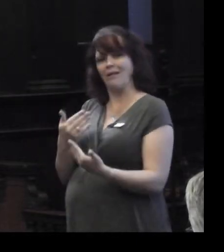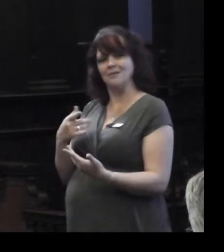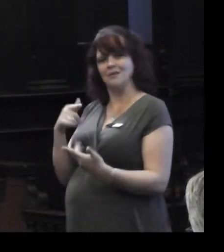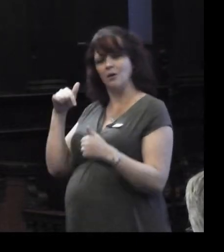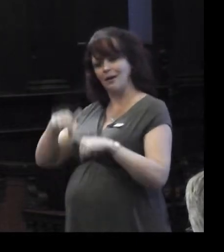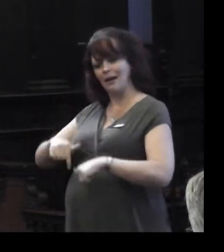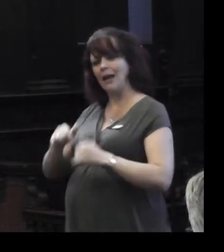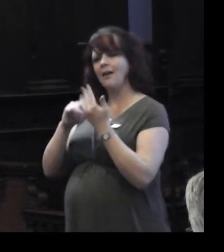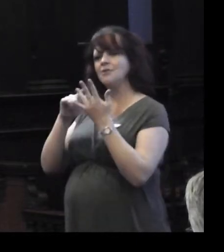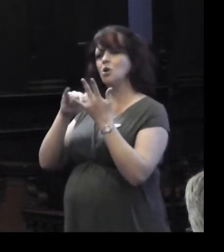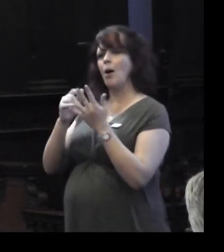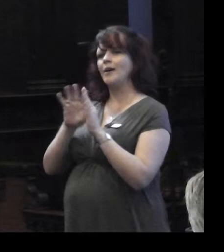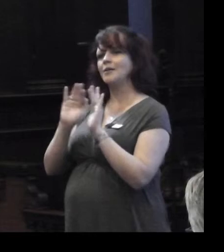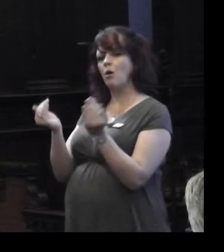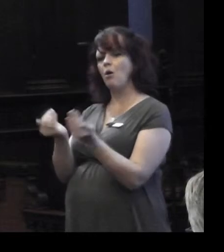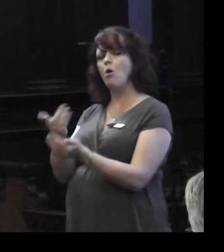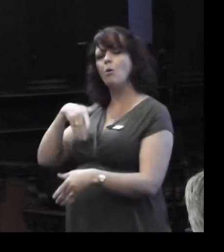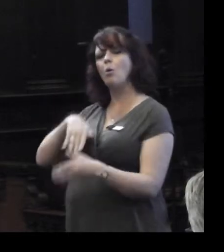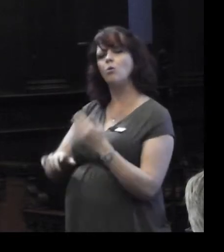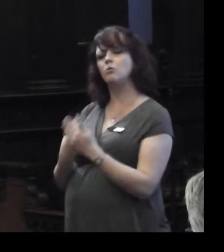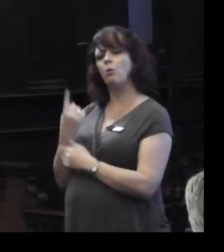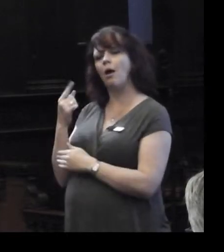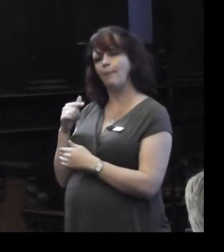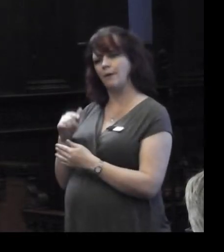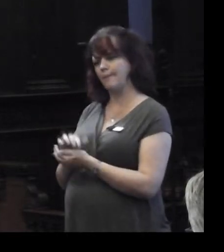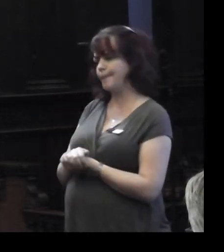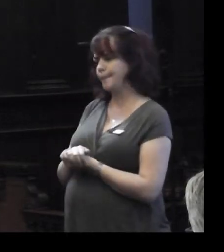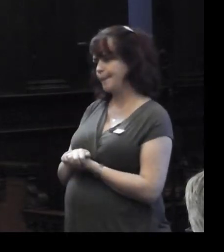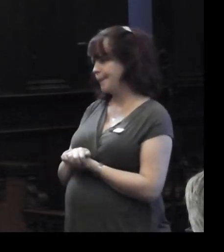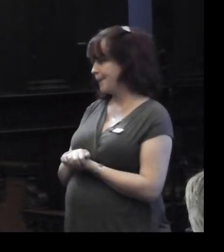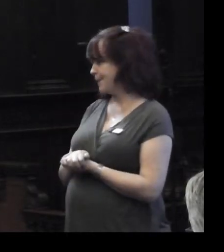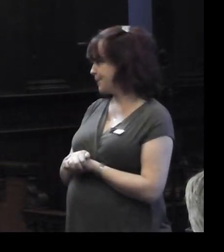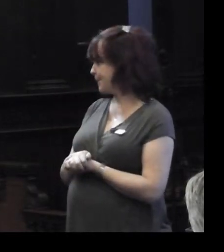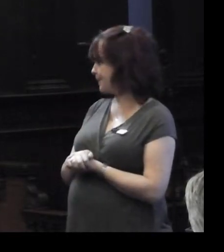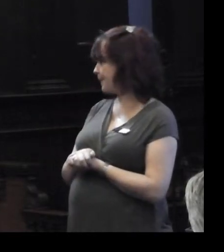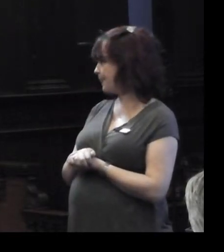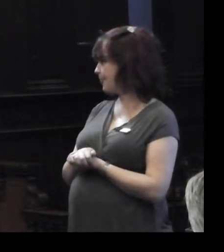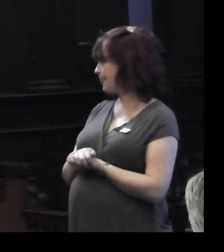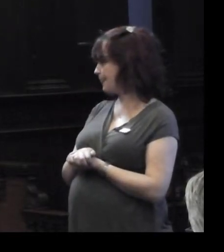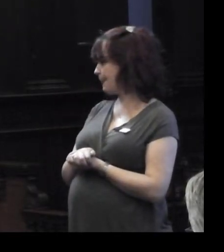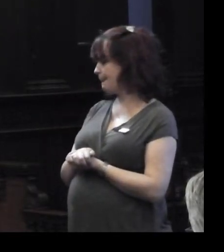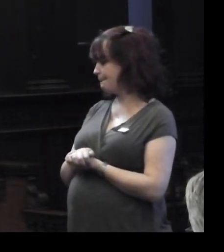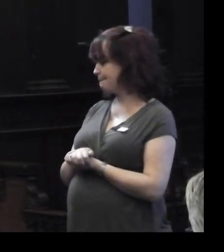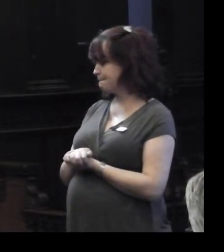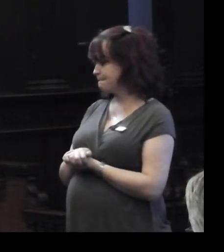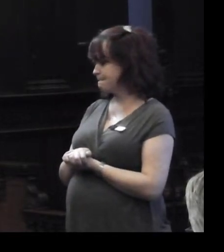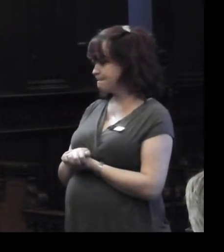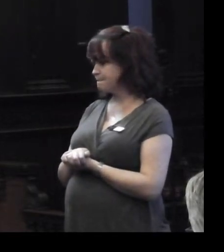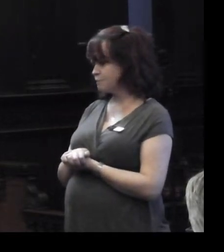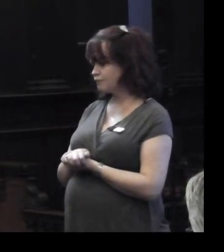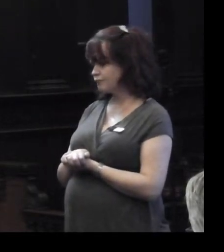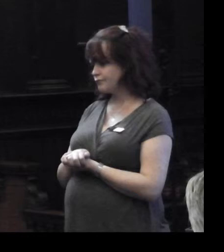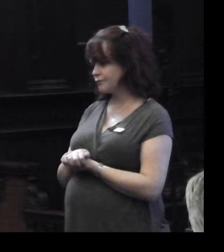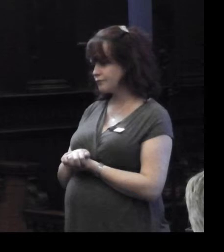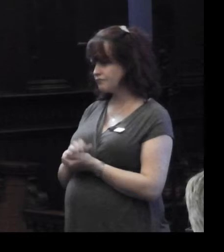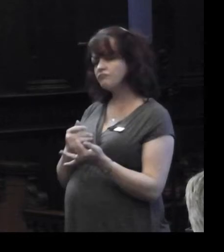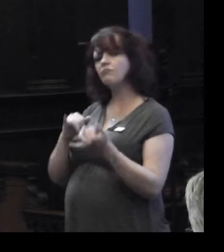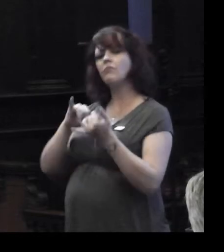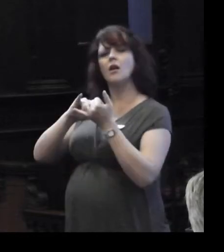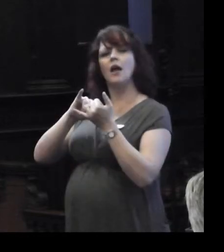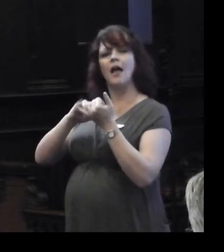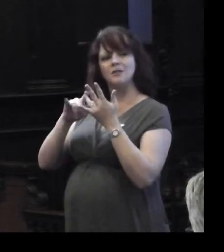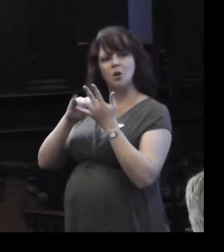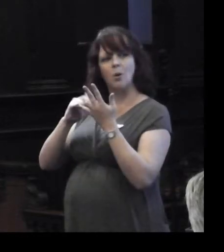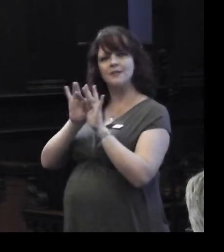support of our communities, intend to do. Overall, SOS Global have delivered